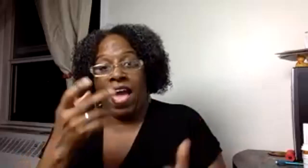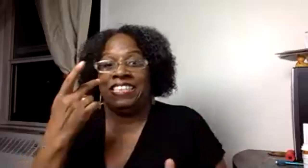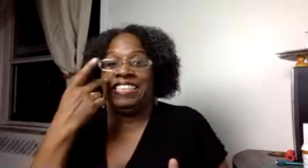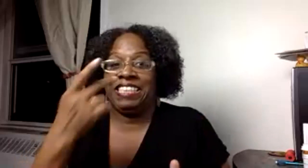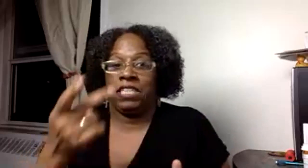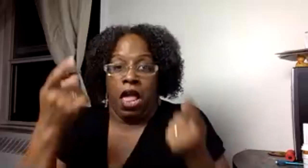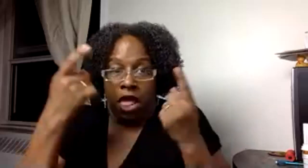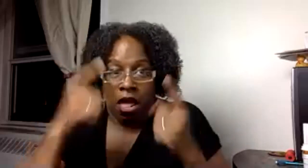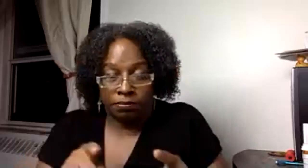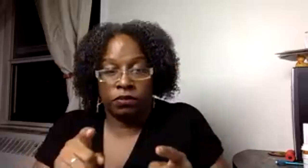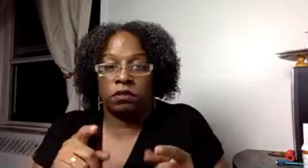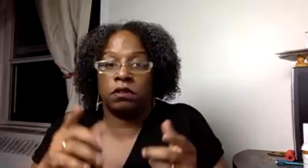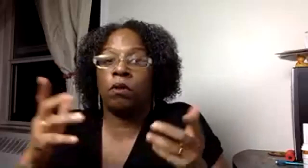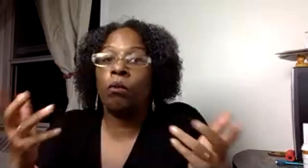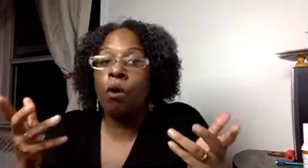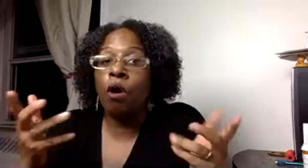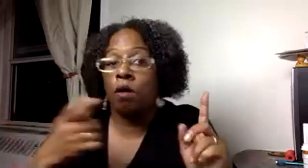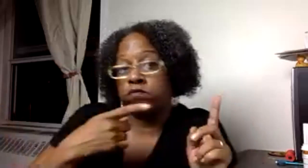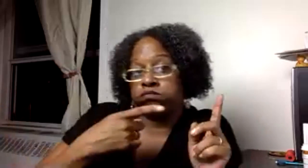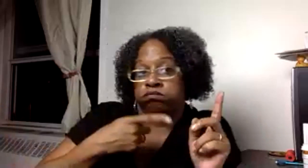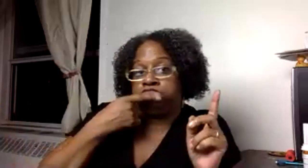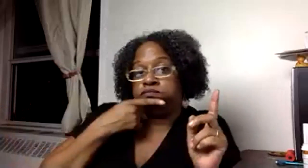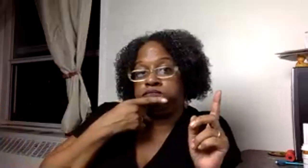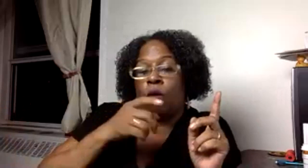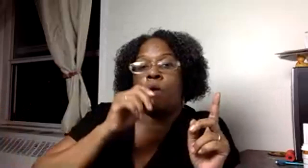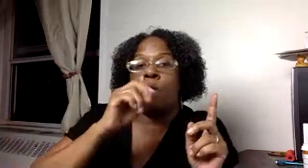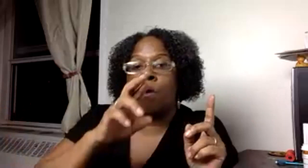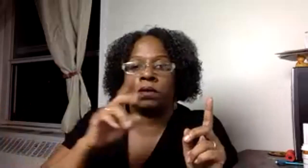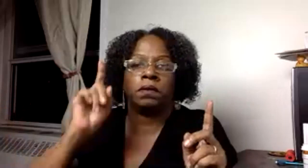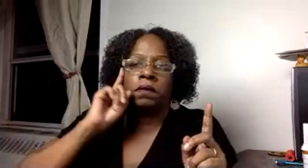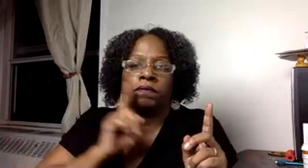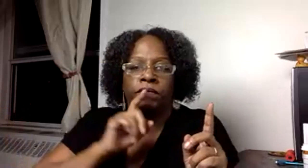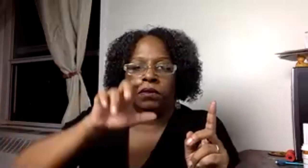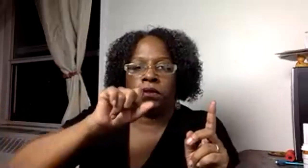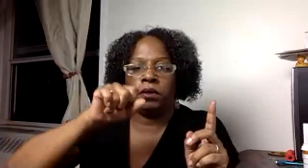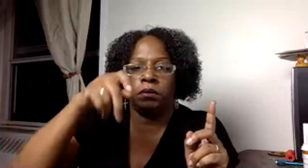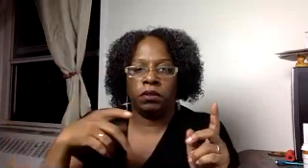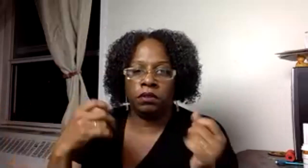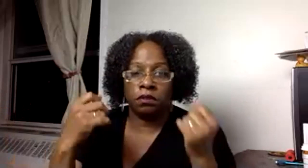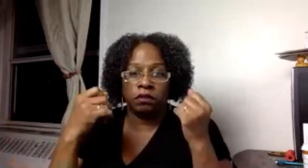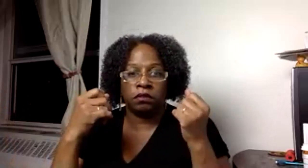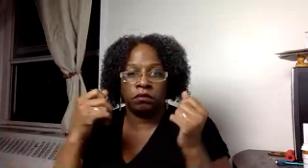think, my question is, what do you want to see happen? Do you want to see more hearing or more deaf SSPs